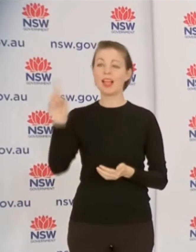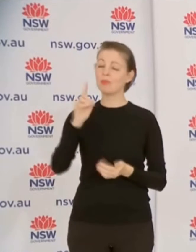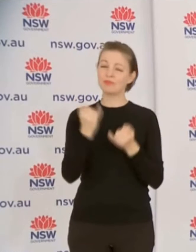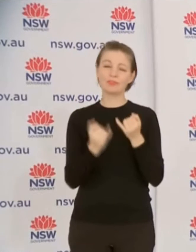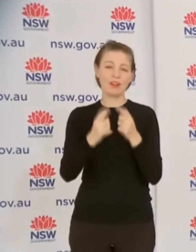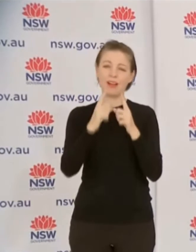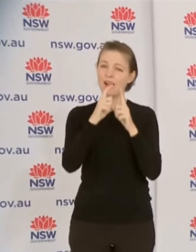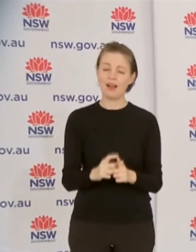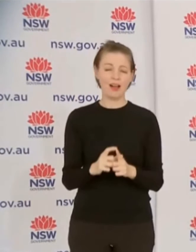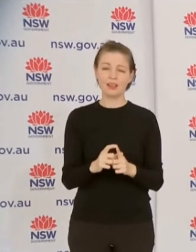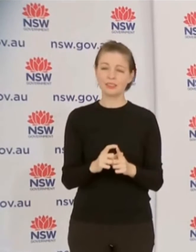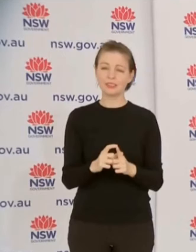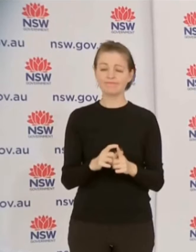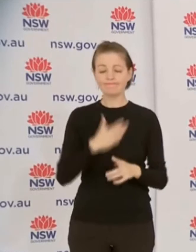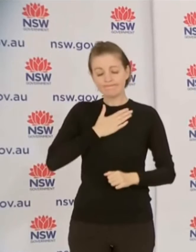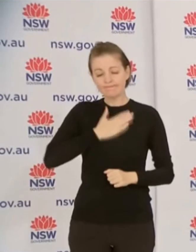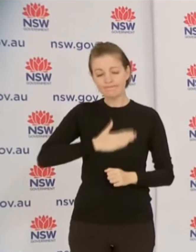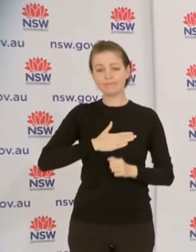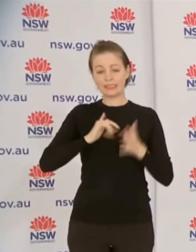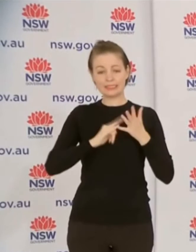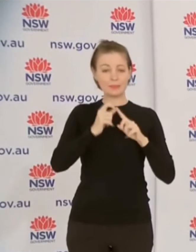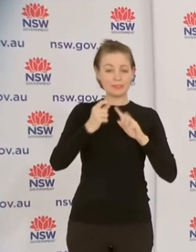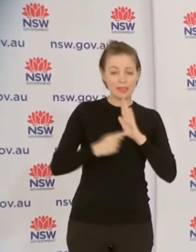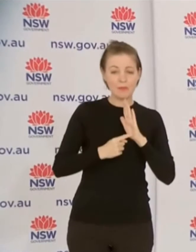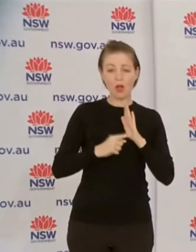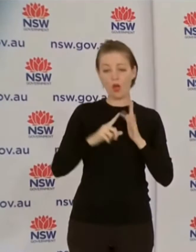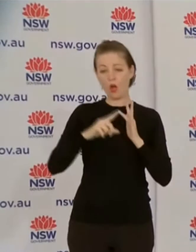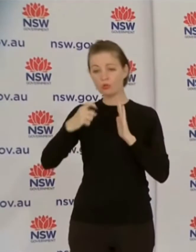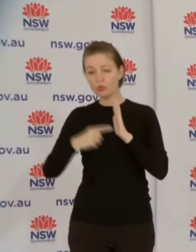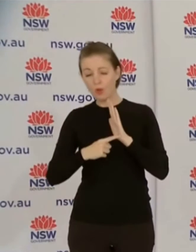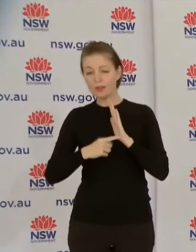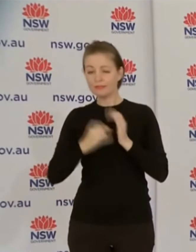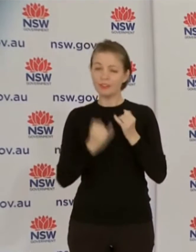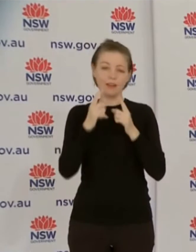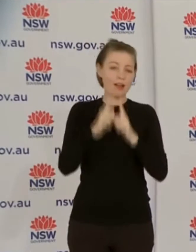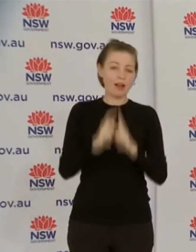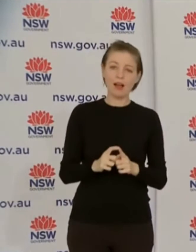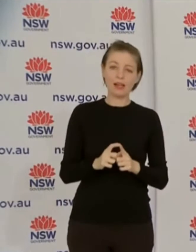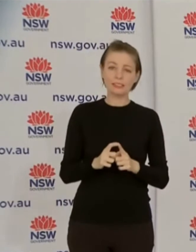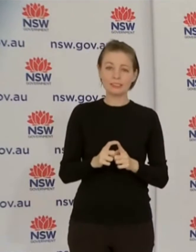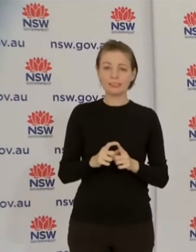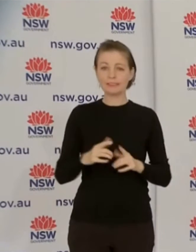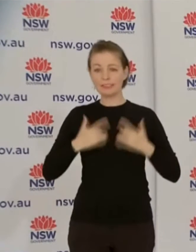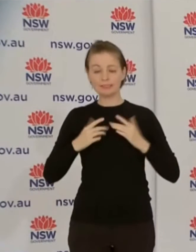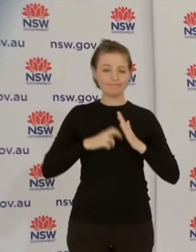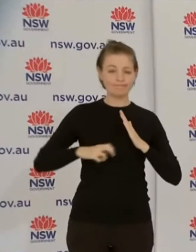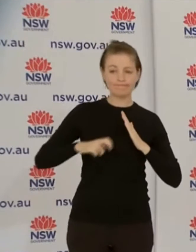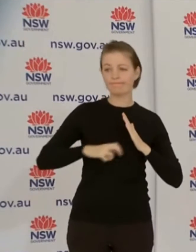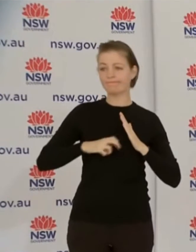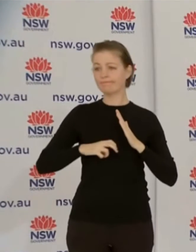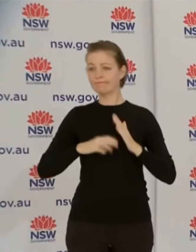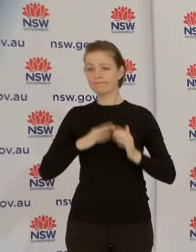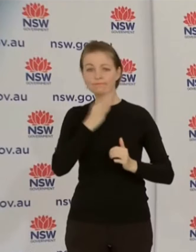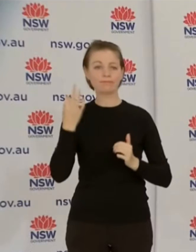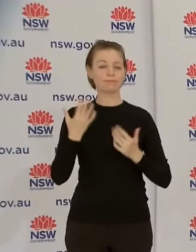always knew September and October would be our most difficult months. But once we get to those higher rates of vaccination, life will be and will